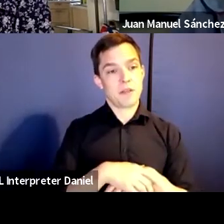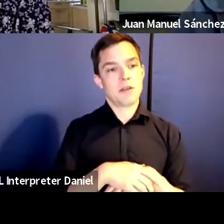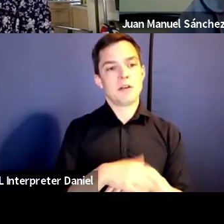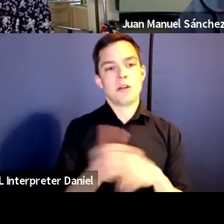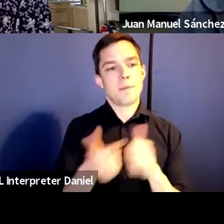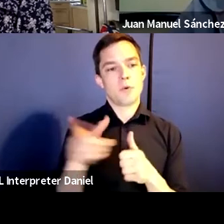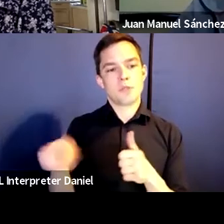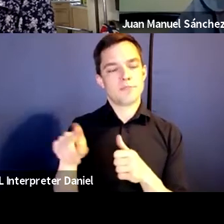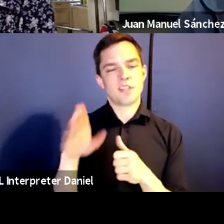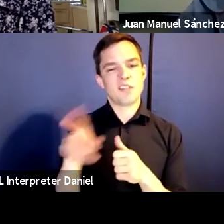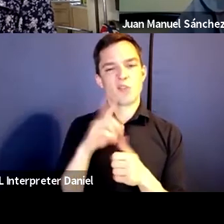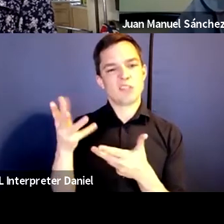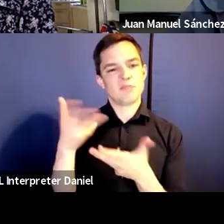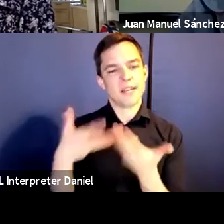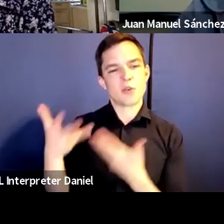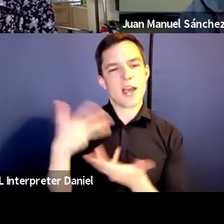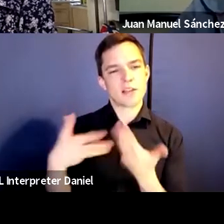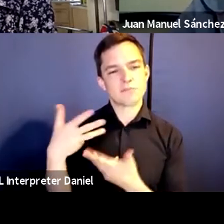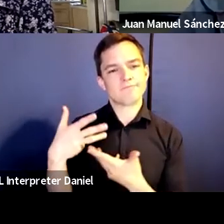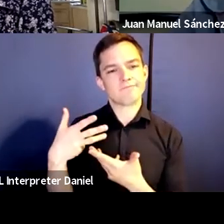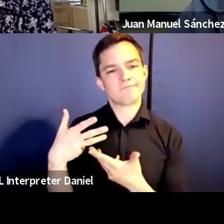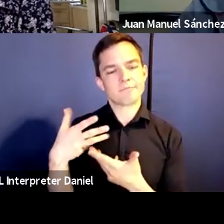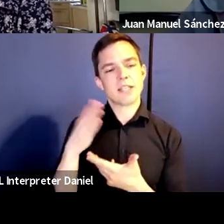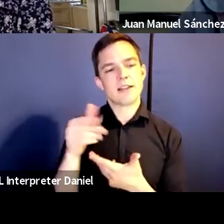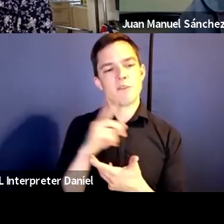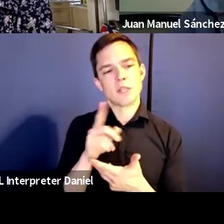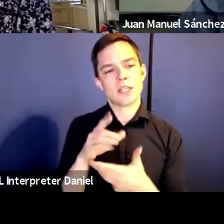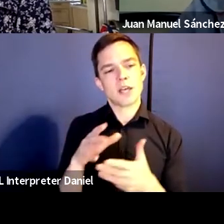they never interact, or they never